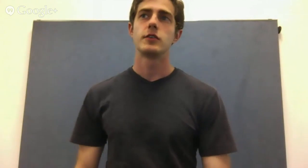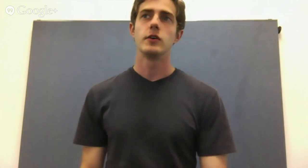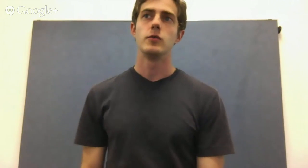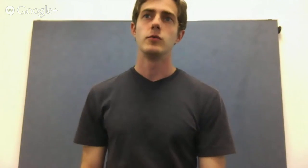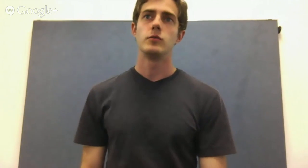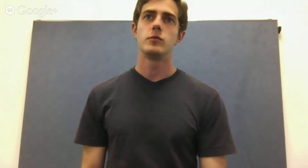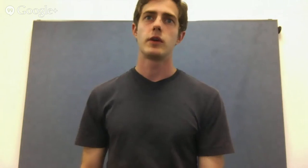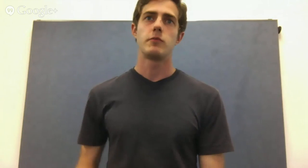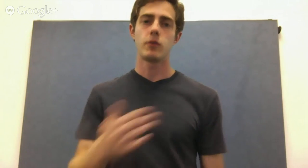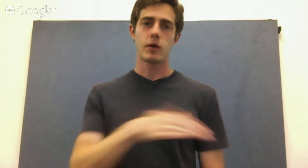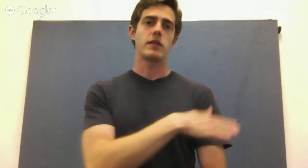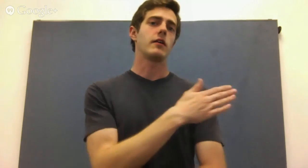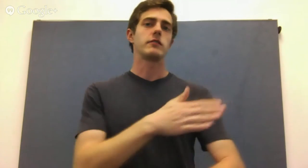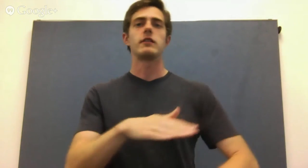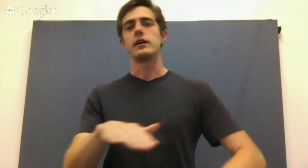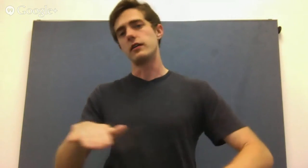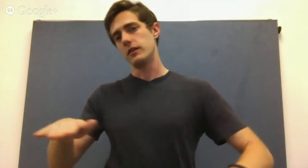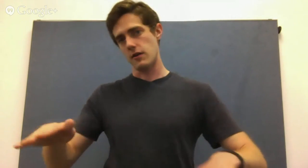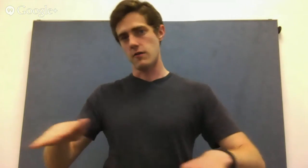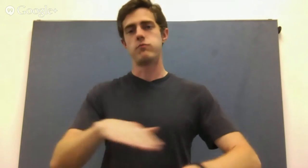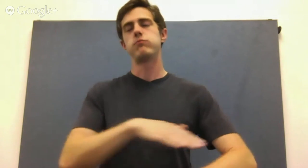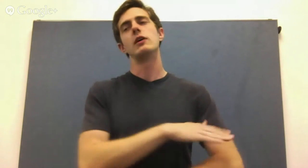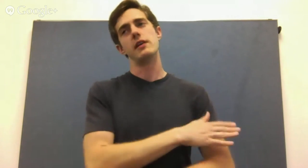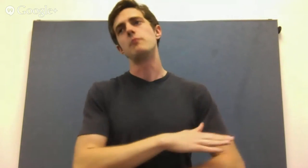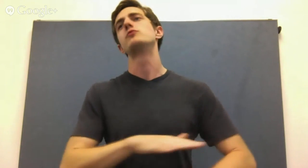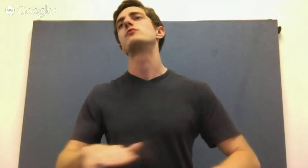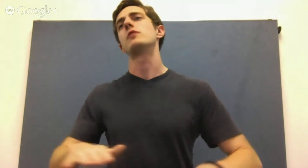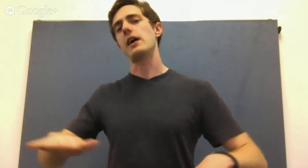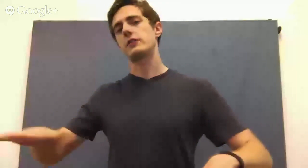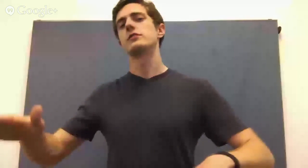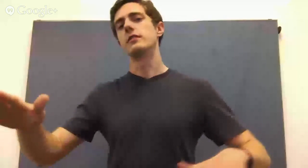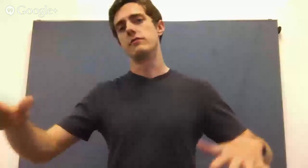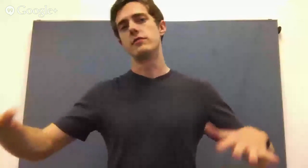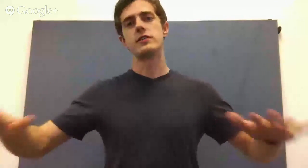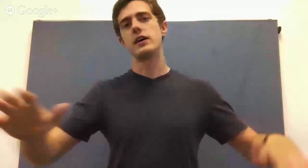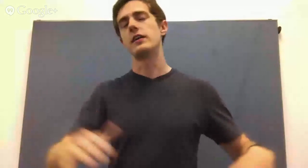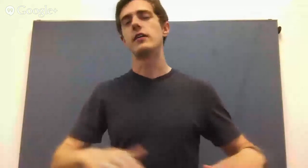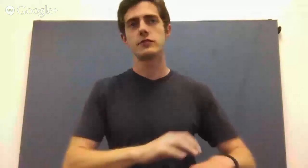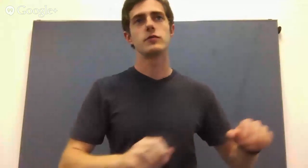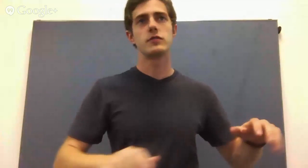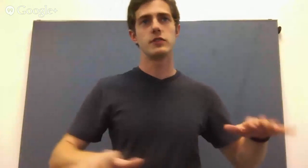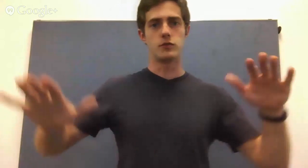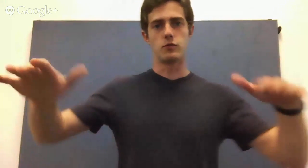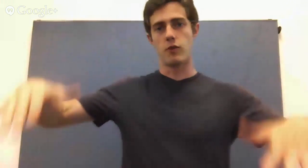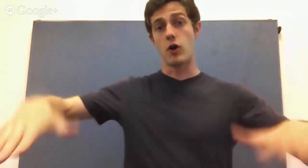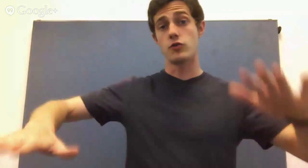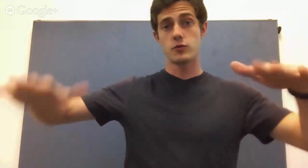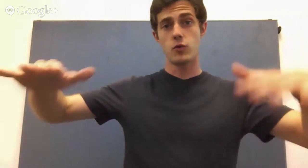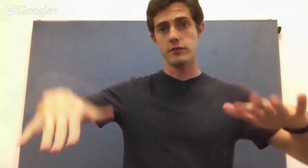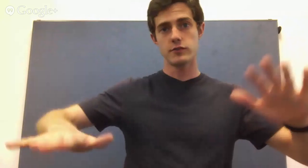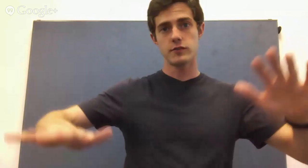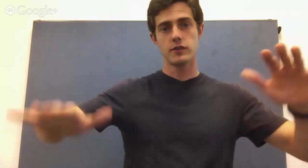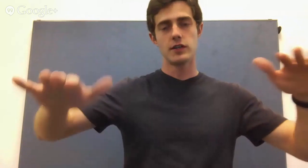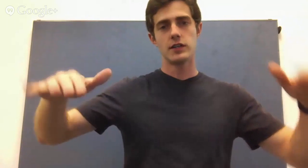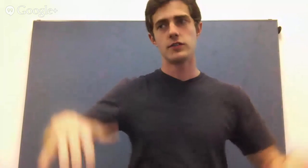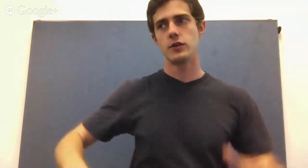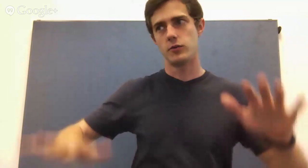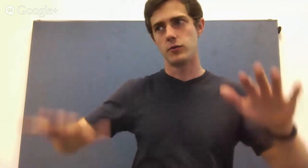So what I'm doing there is like an abstraction of the sign. Also, this is ocean waves, so